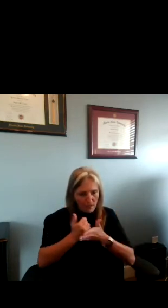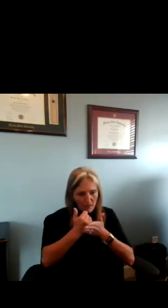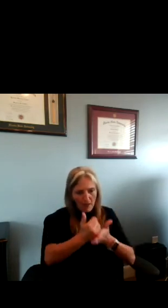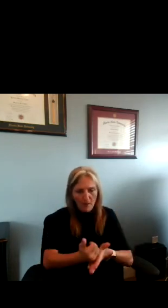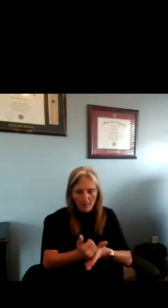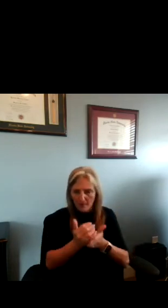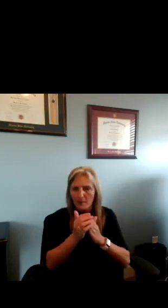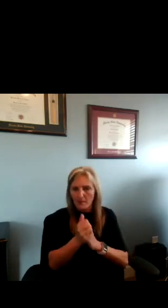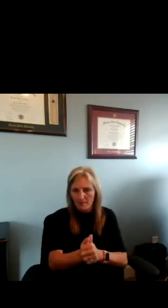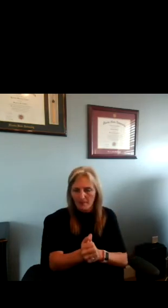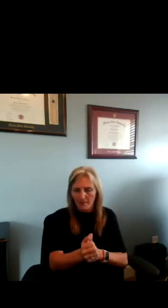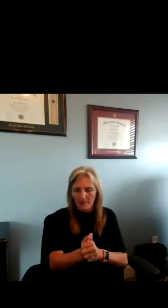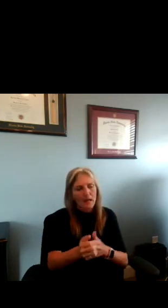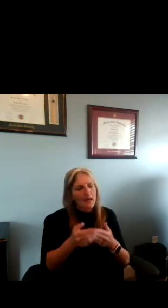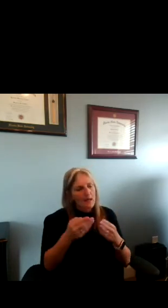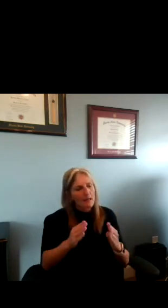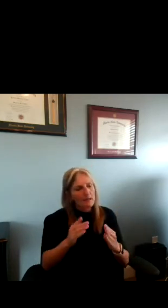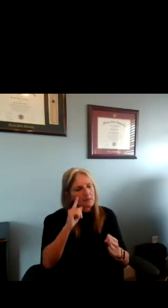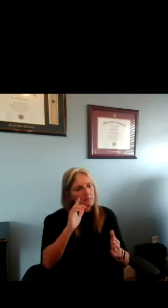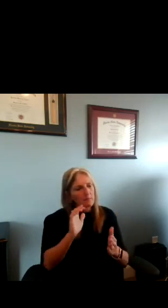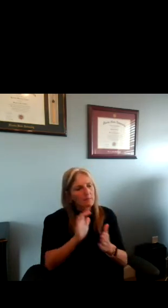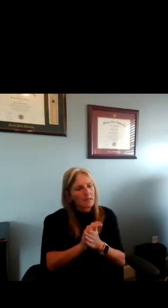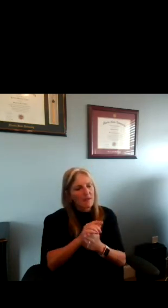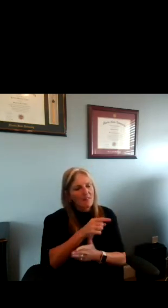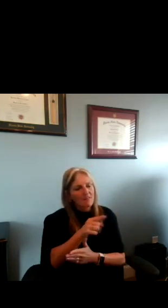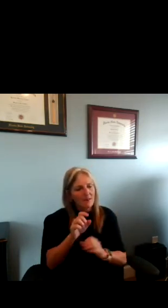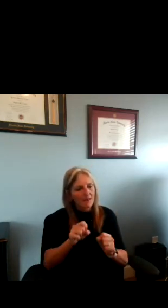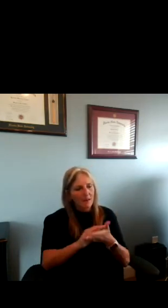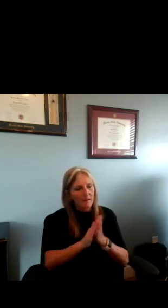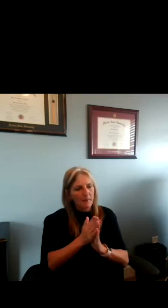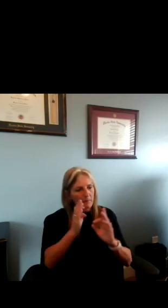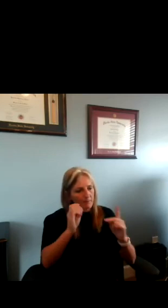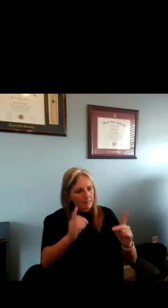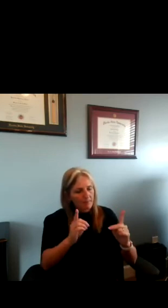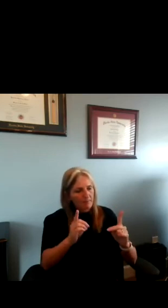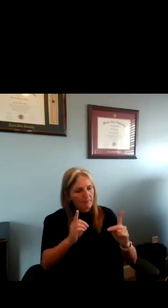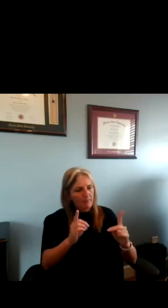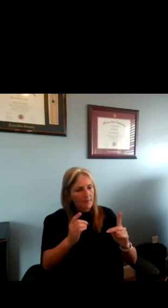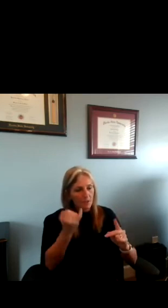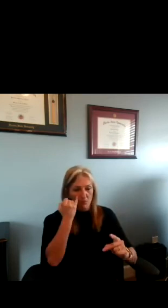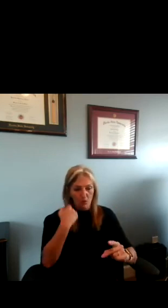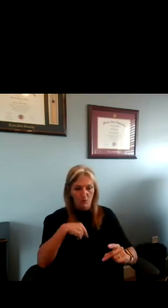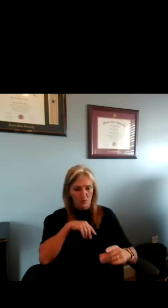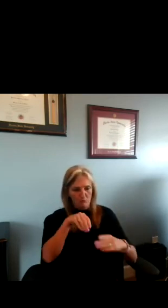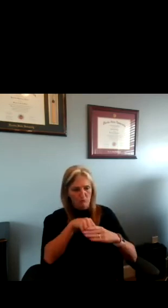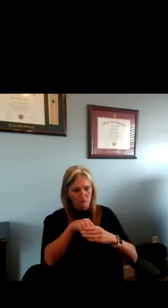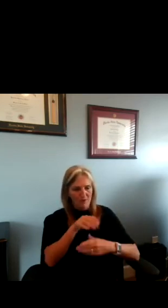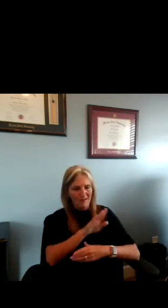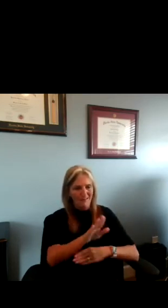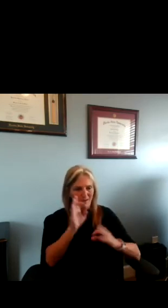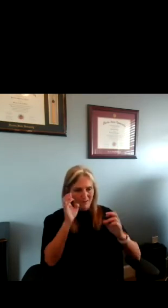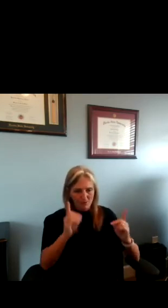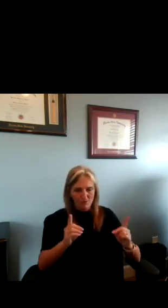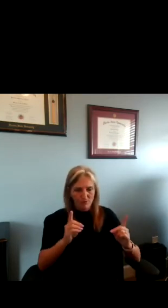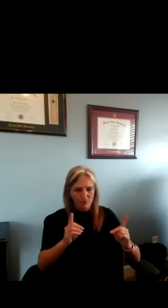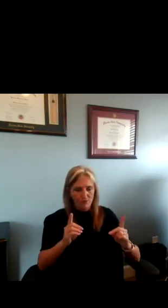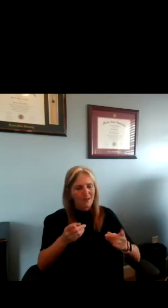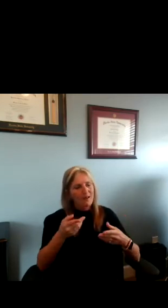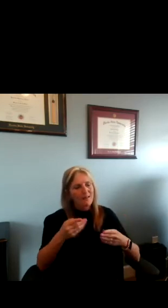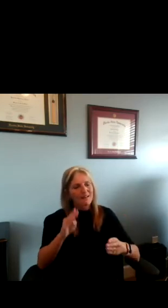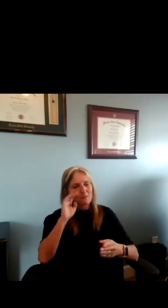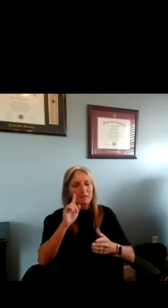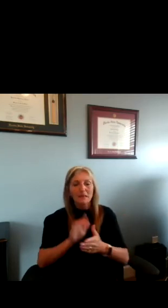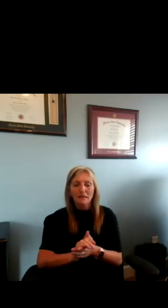lead. Let's believe they can be educated if we invest in their education. Let's